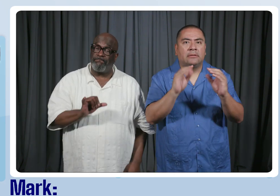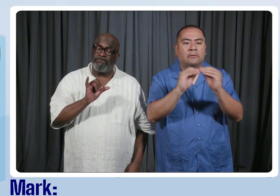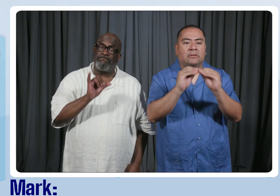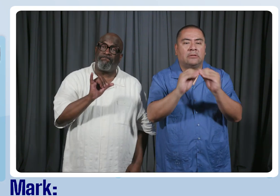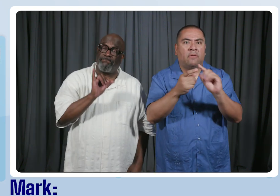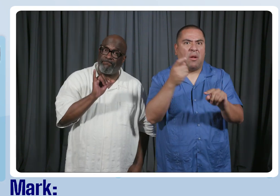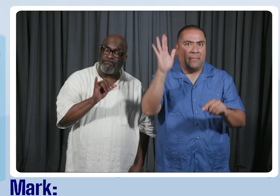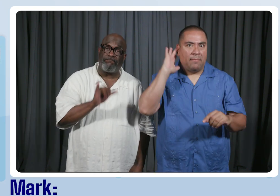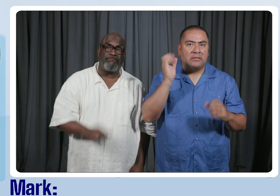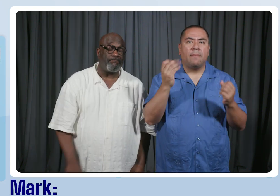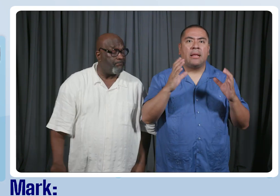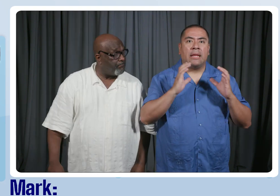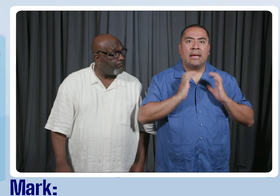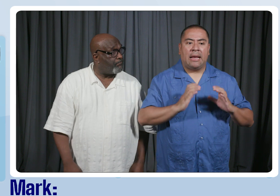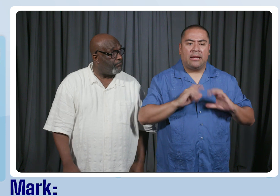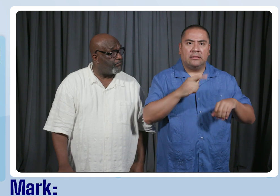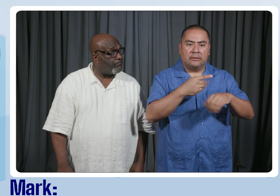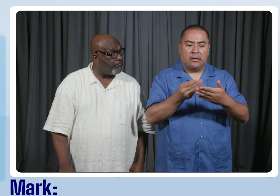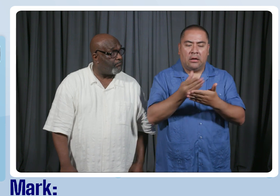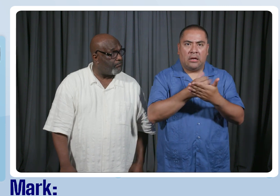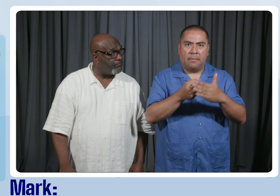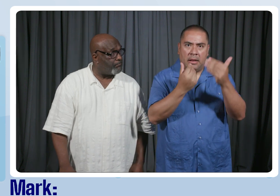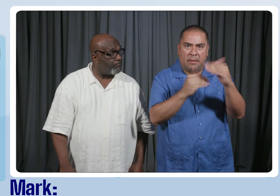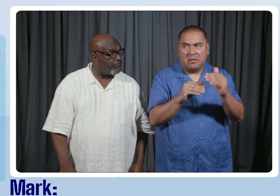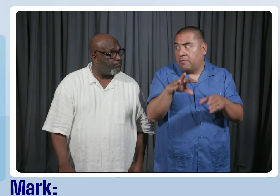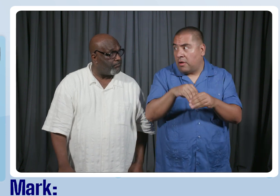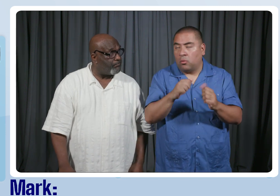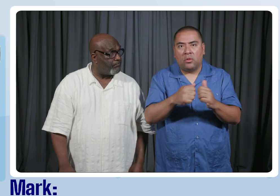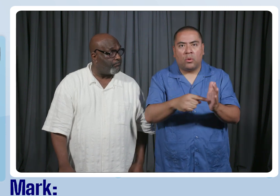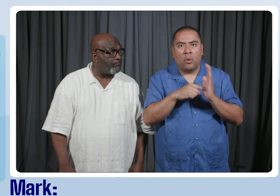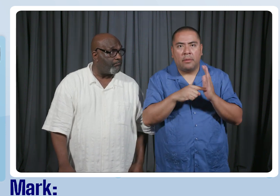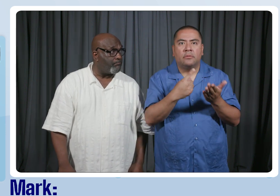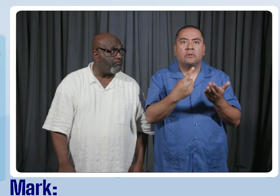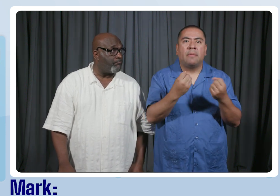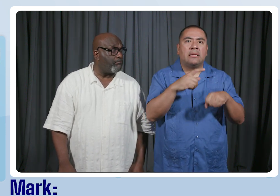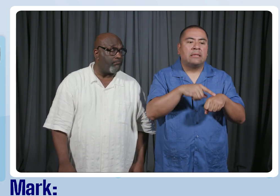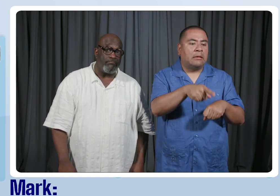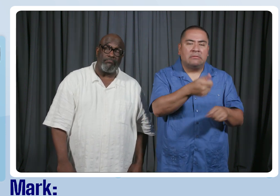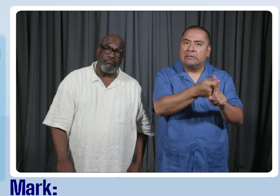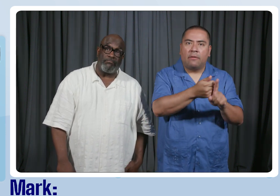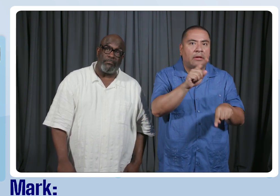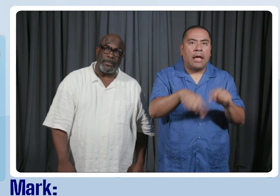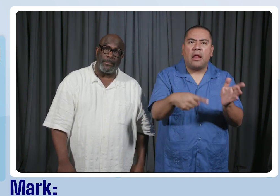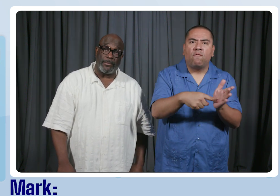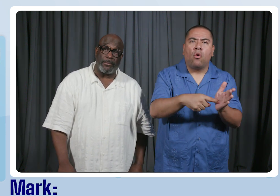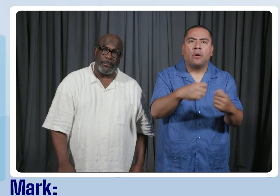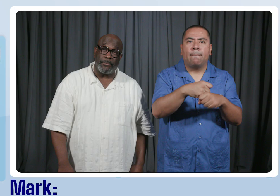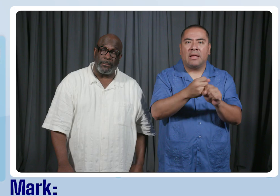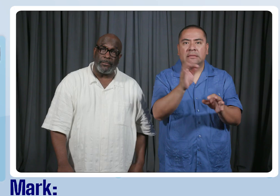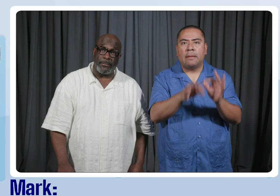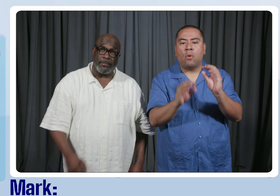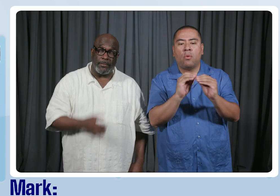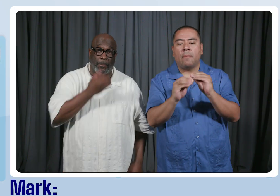lot of our clients are limited income. It's part of the program. So they sometimes don't have the means to make those simple repairs on